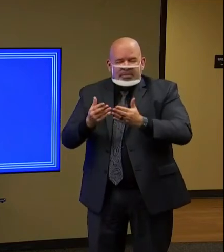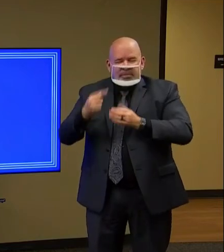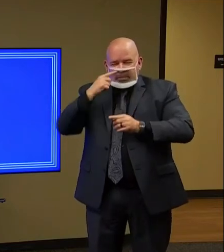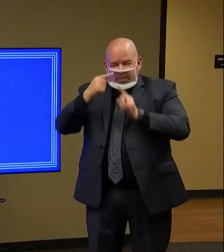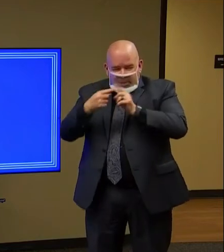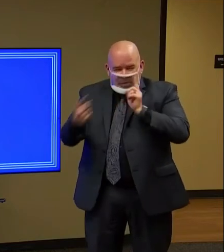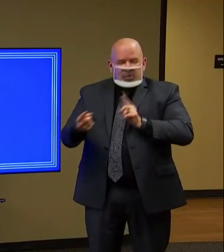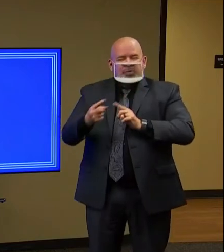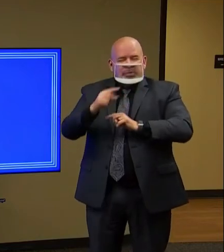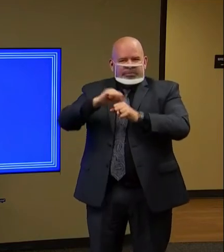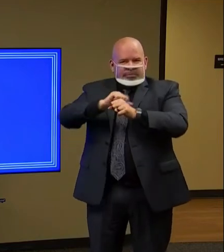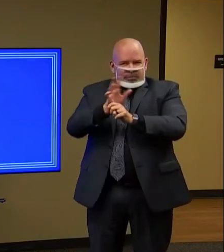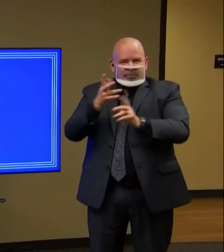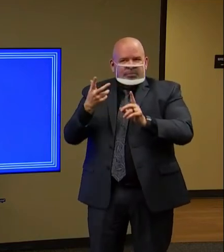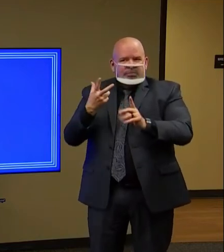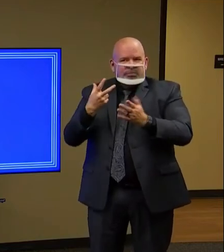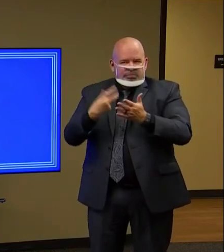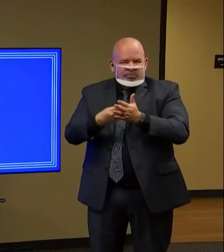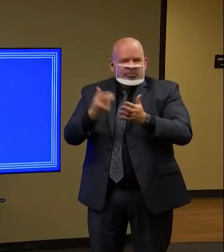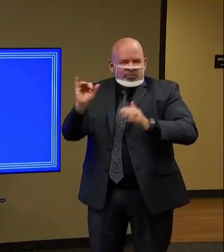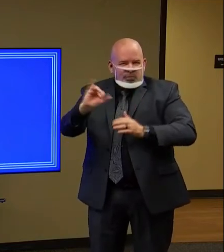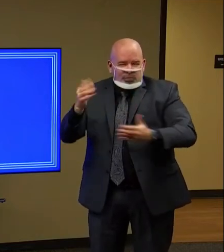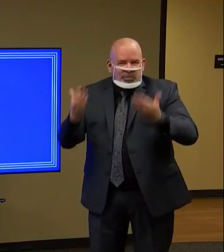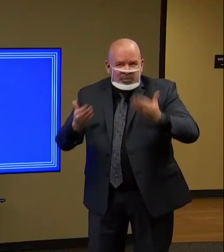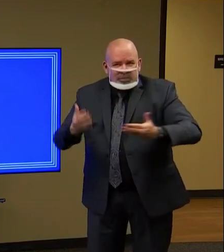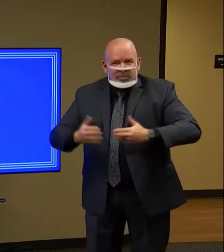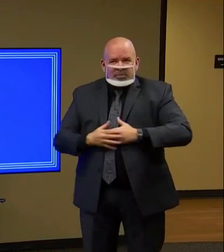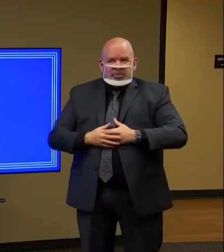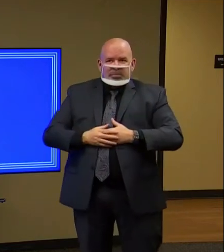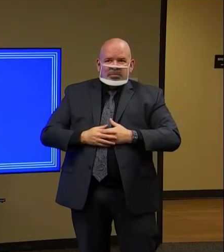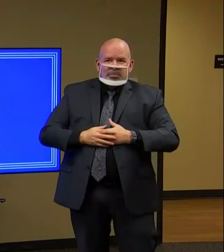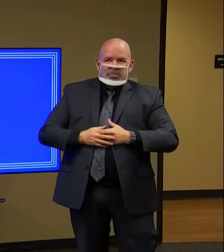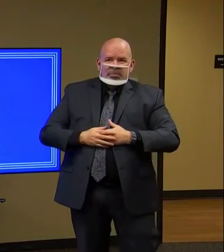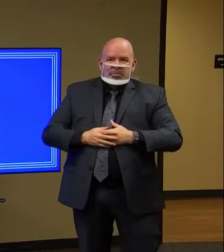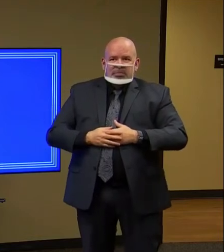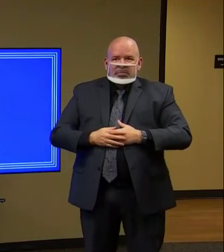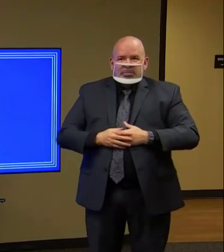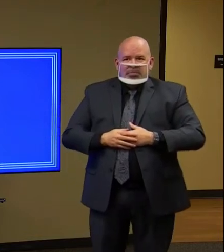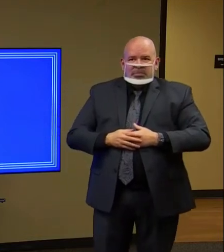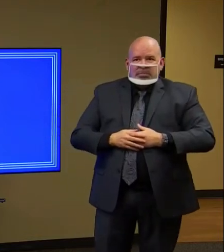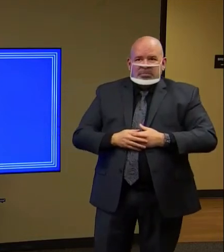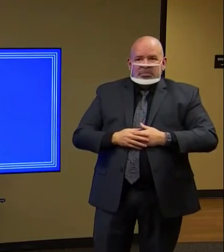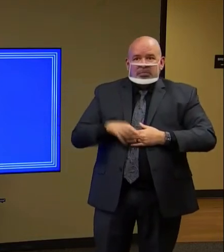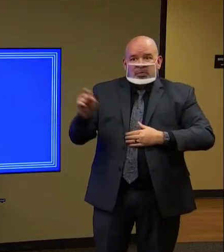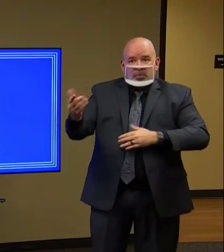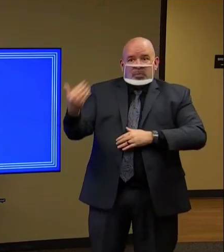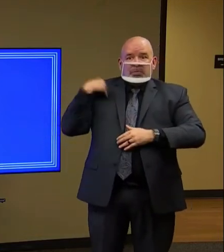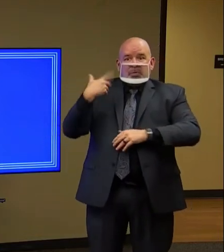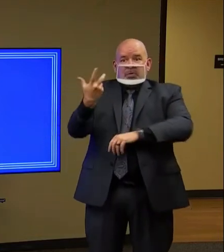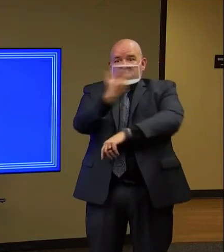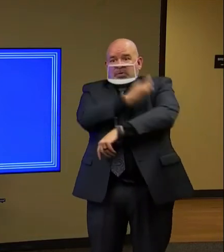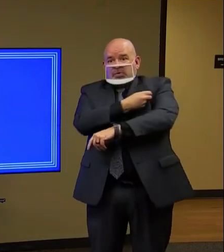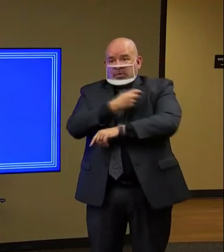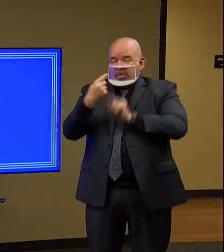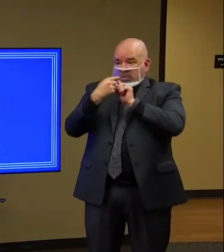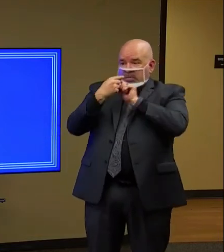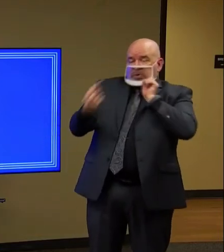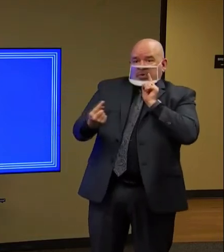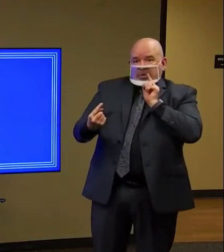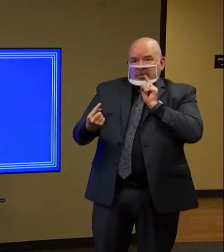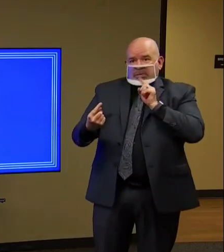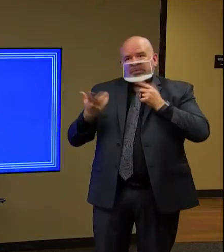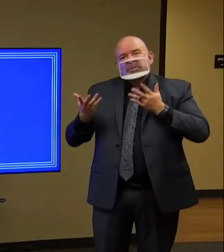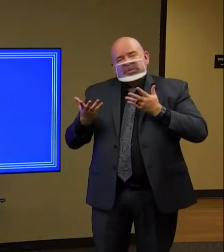before getting the vaccine if you have had an allergic reaction to a vaccine before.